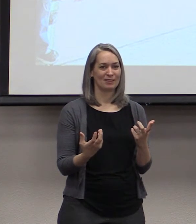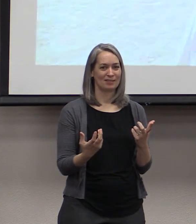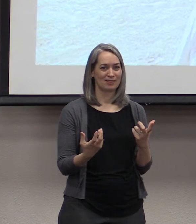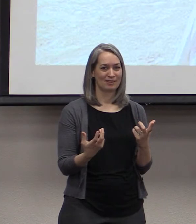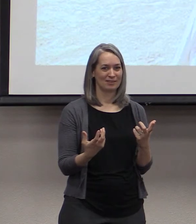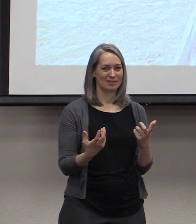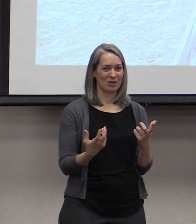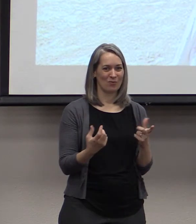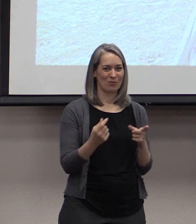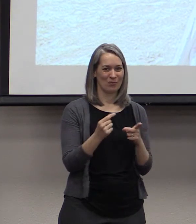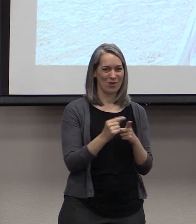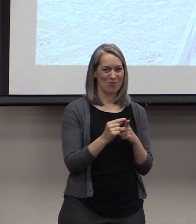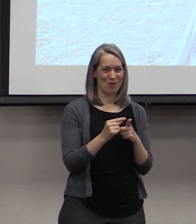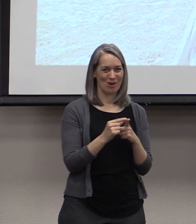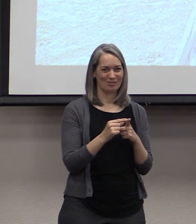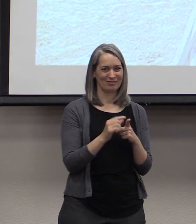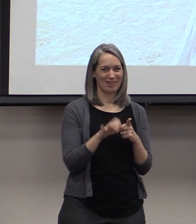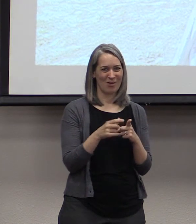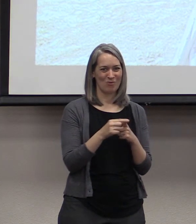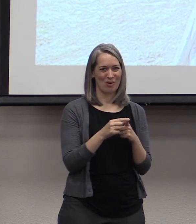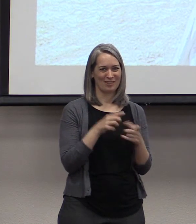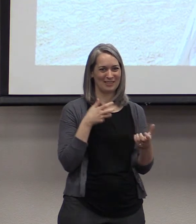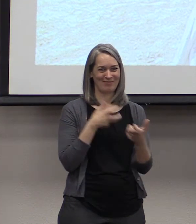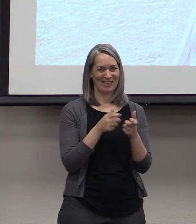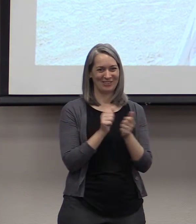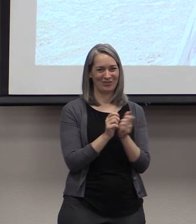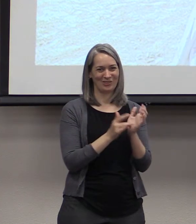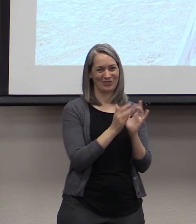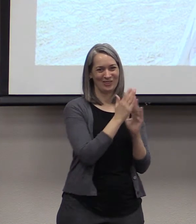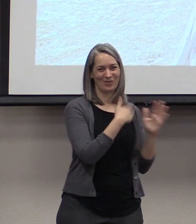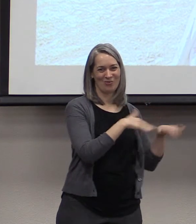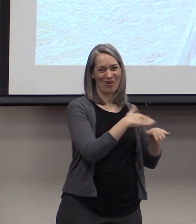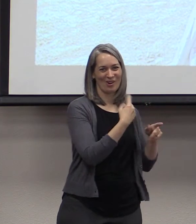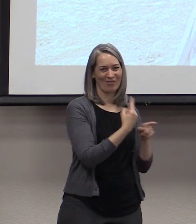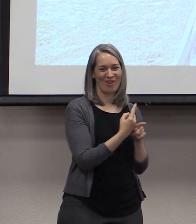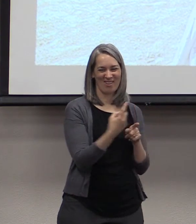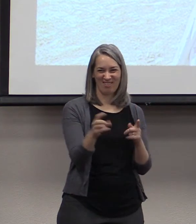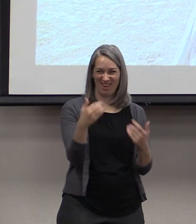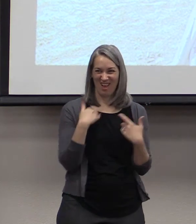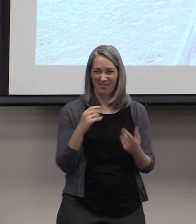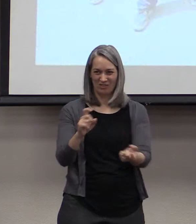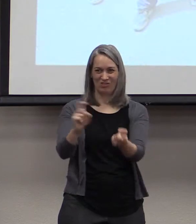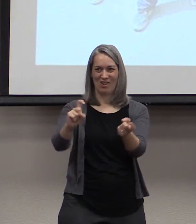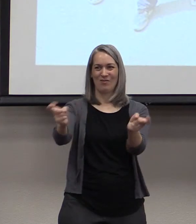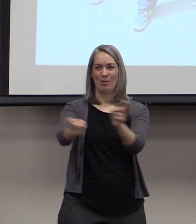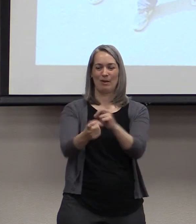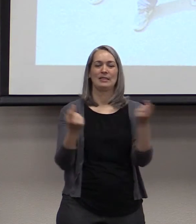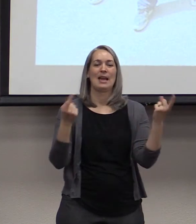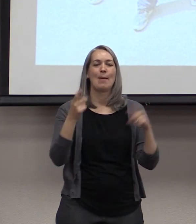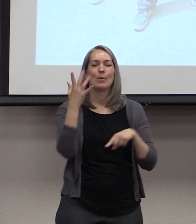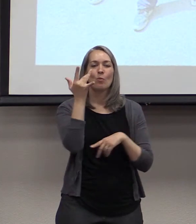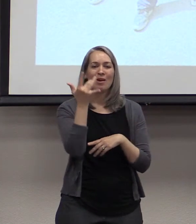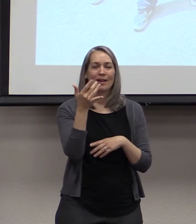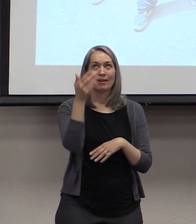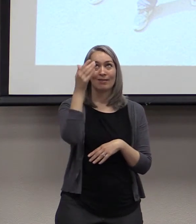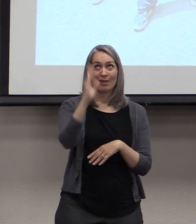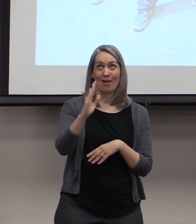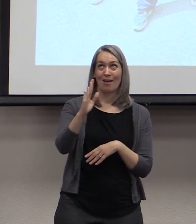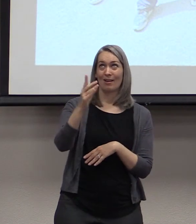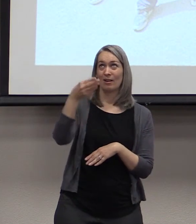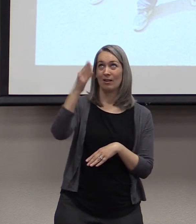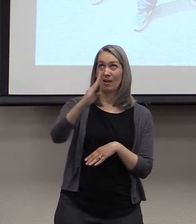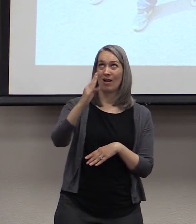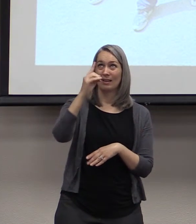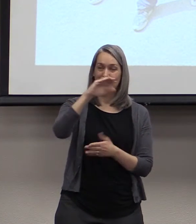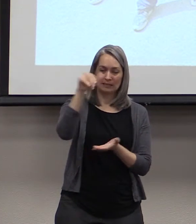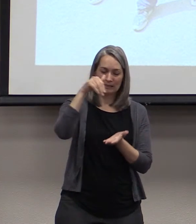hand in hand with our Christian walk? The transformation in their lives is incredible. It only happens because of God. And God is at the